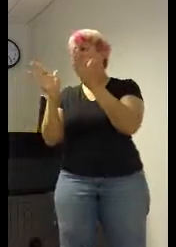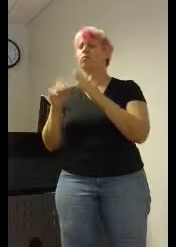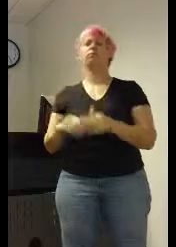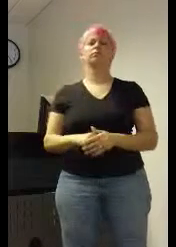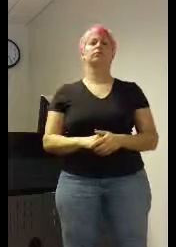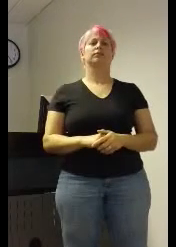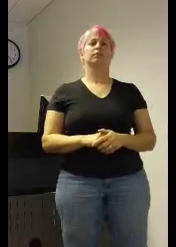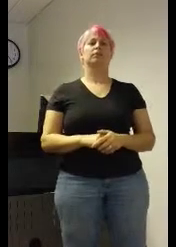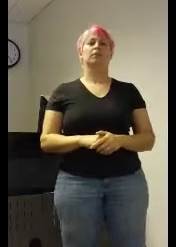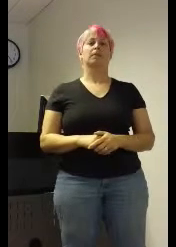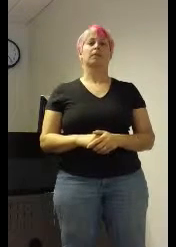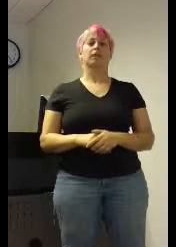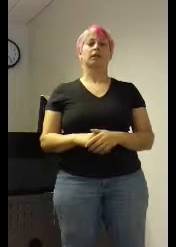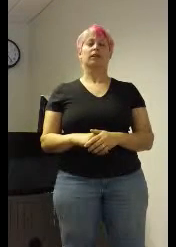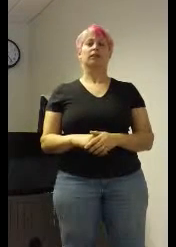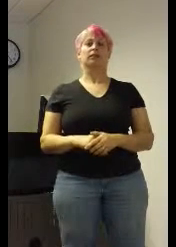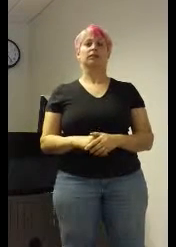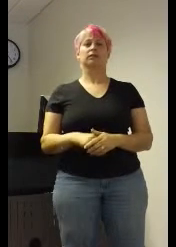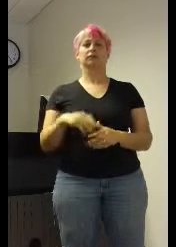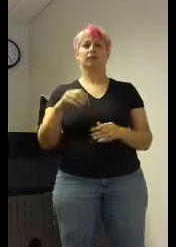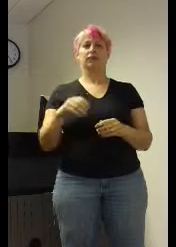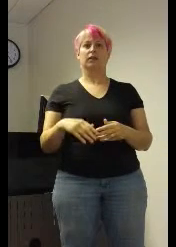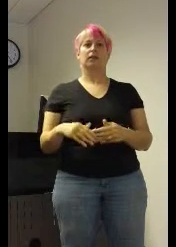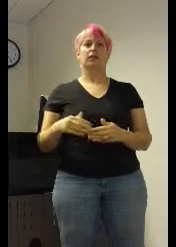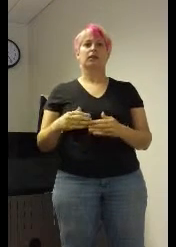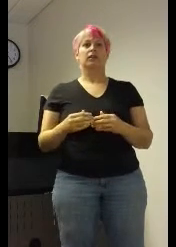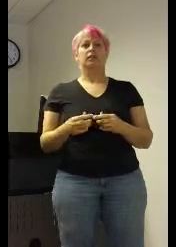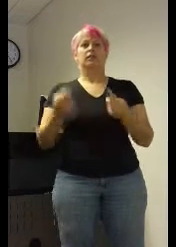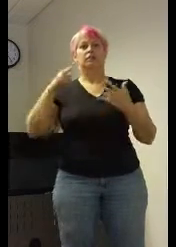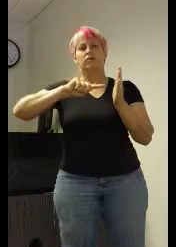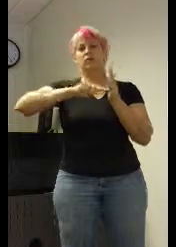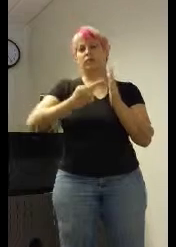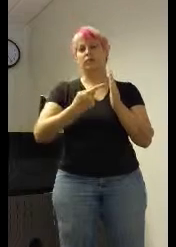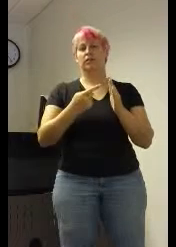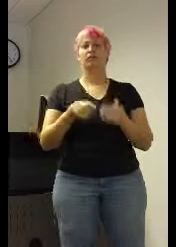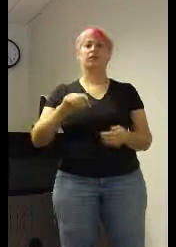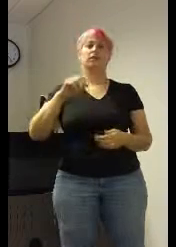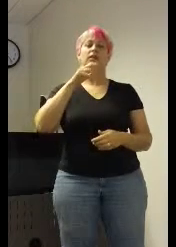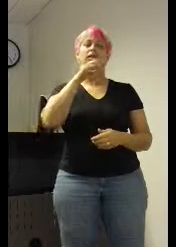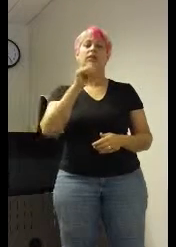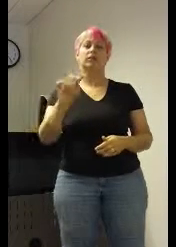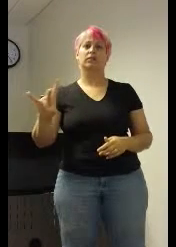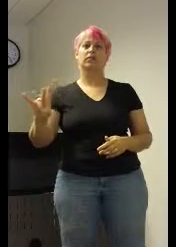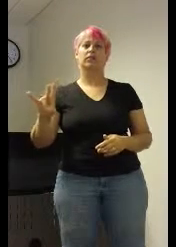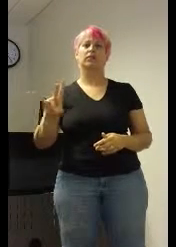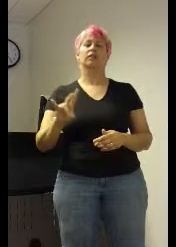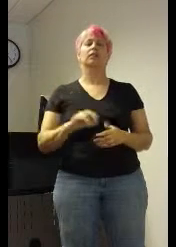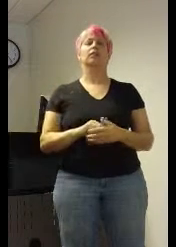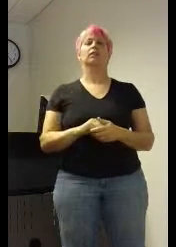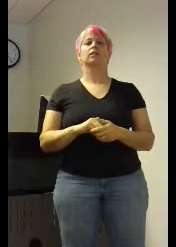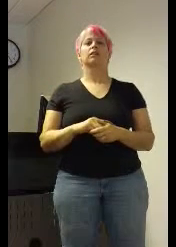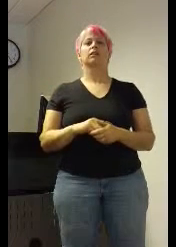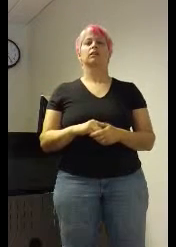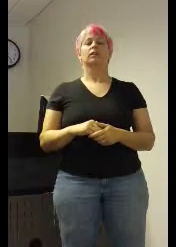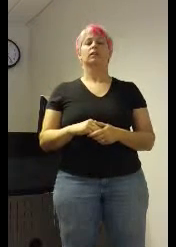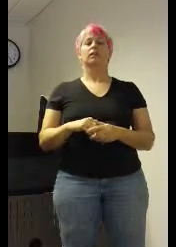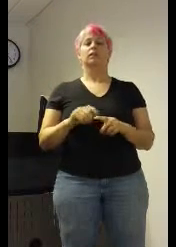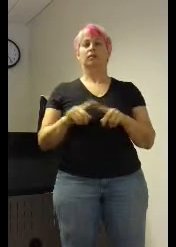It does have an onset before the age of 7. Again, that's been debated. Currently, there has been a rash of children who